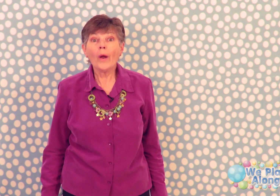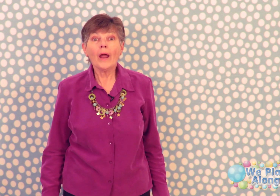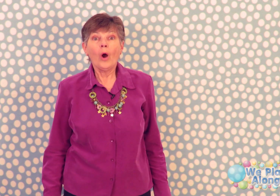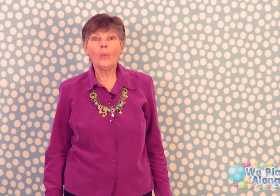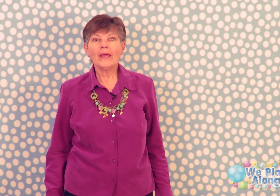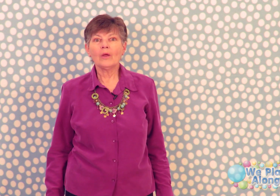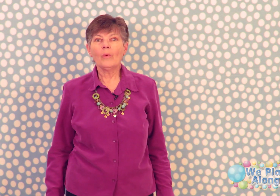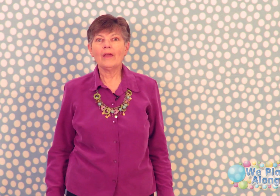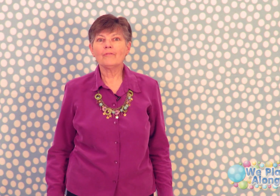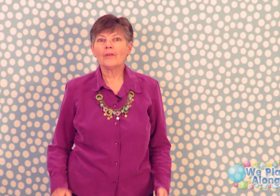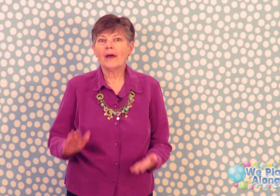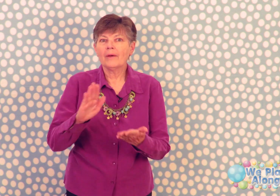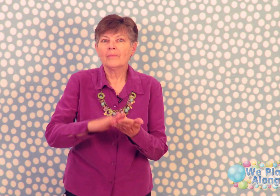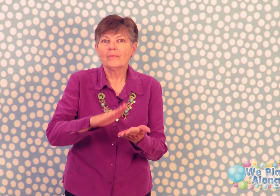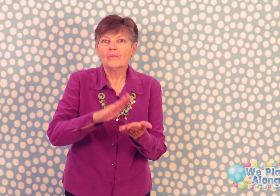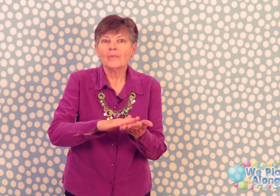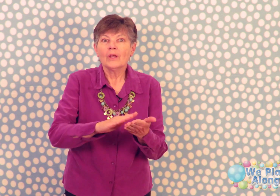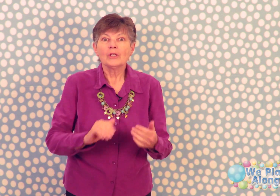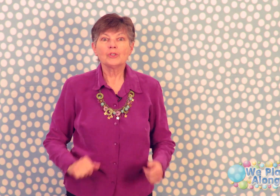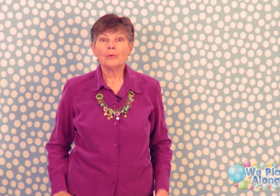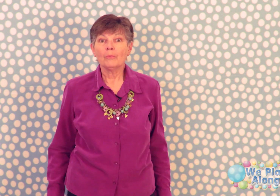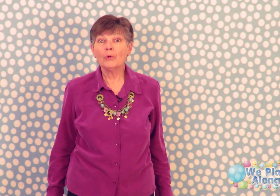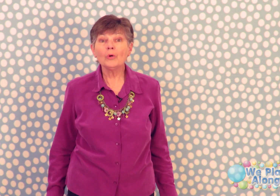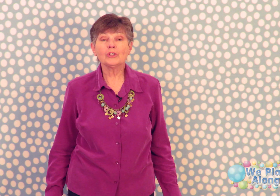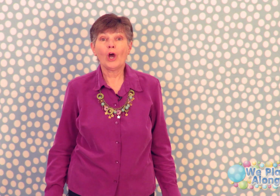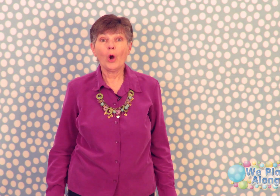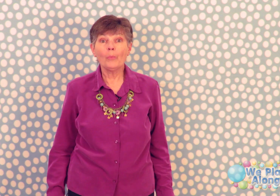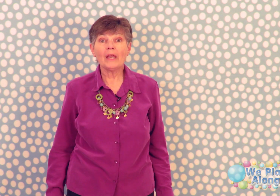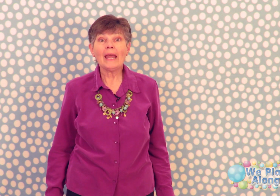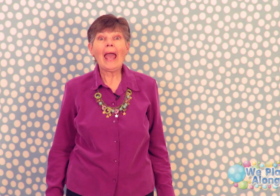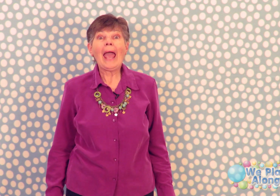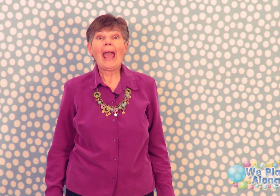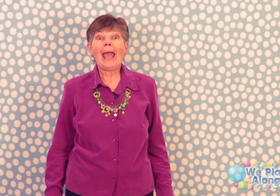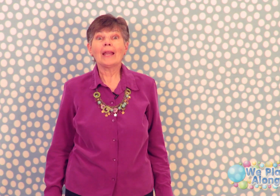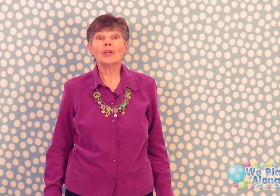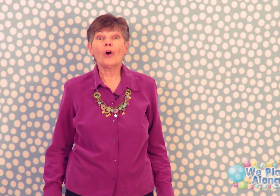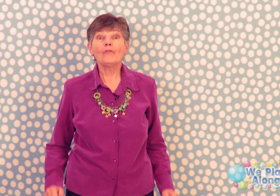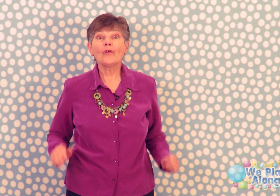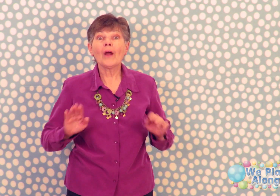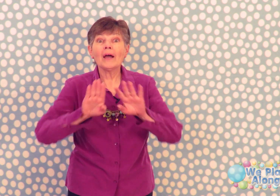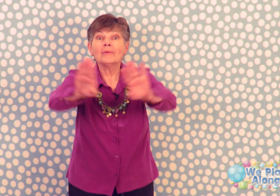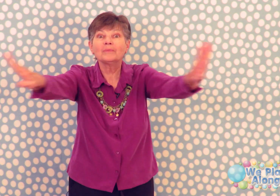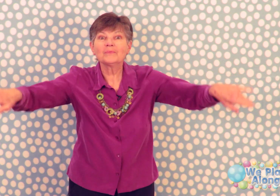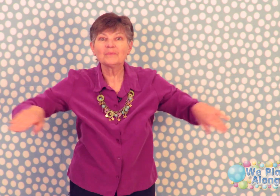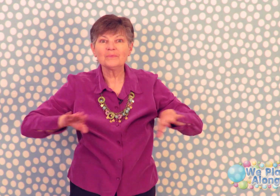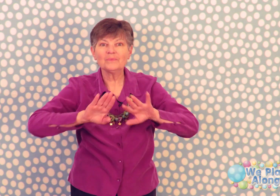or we could wait for the pool to open and go for a,